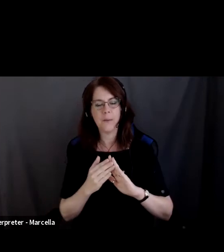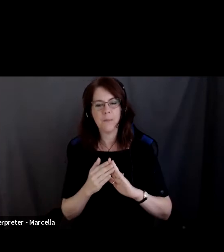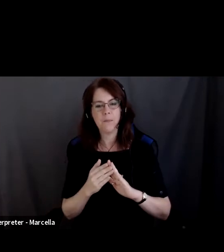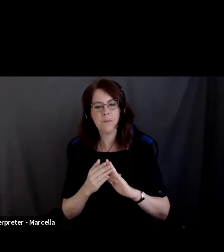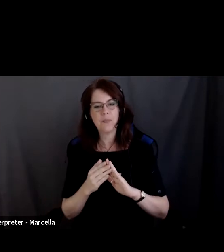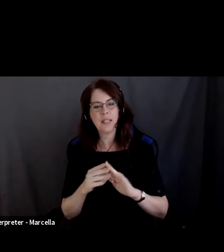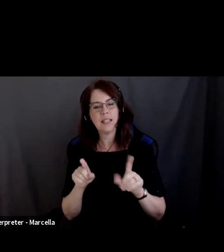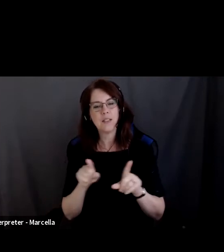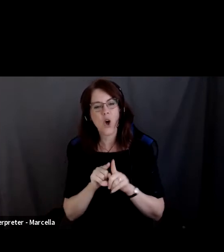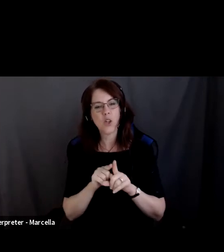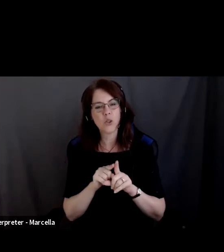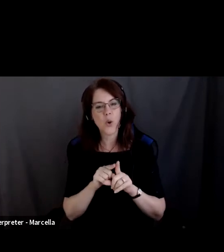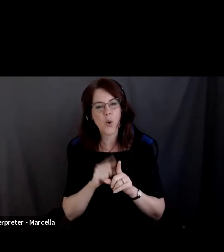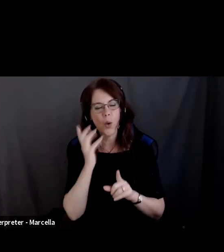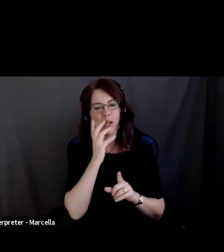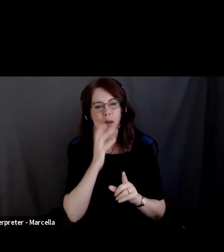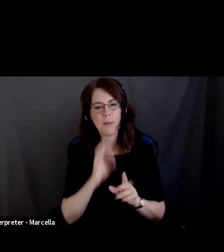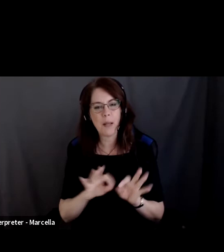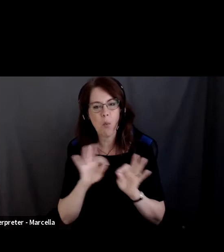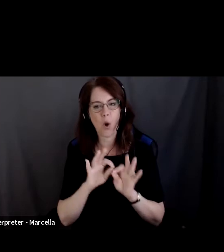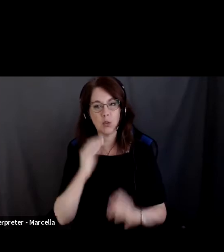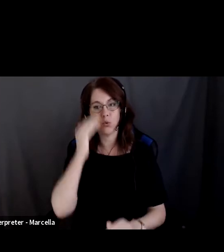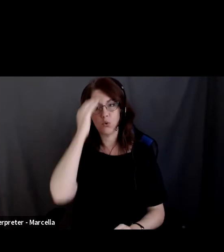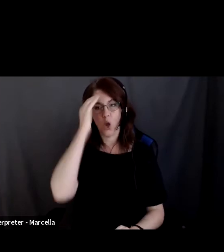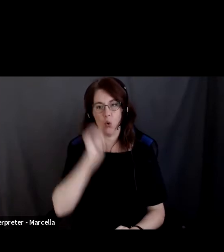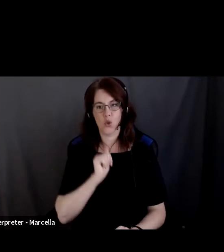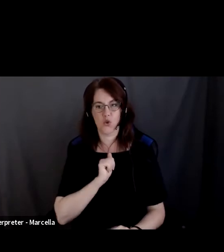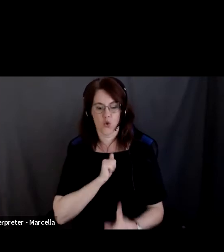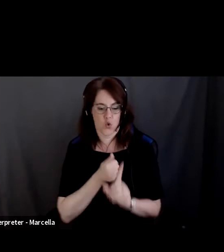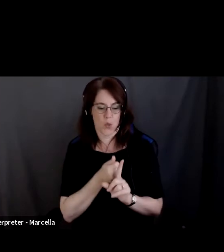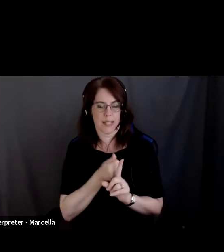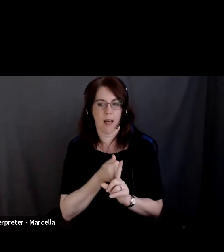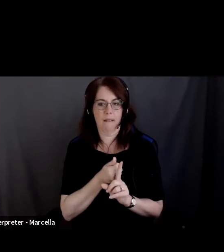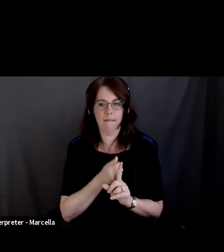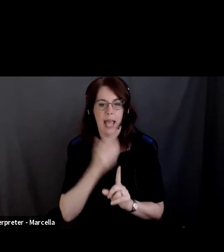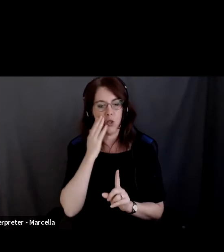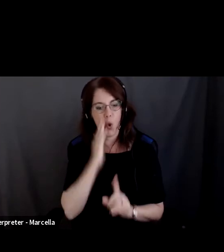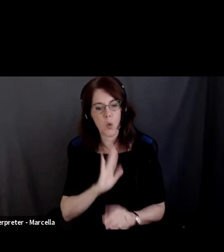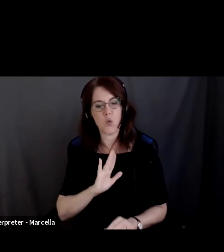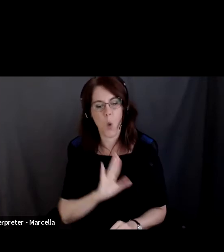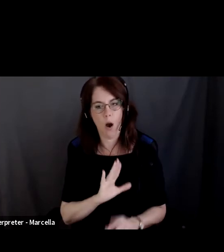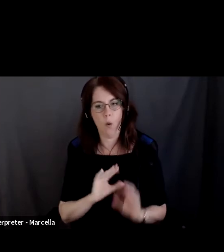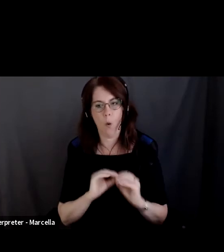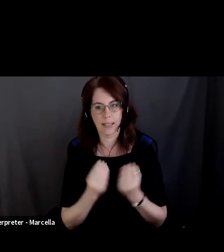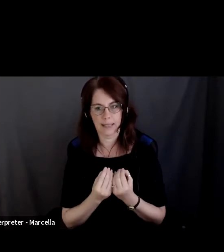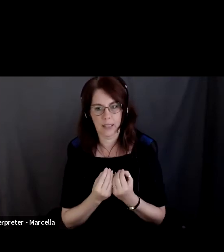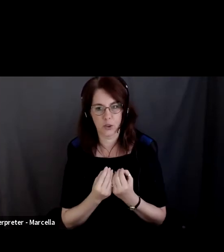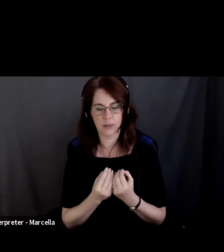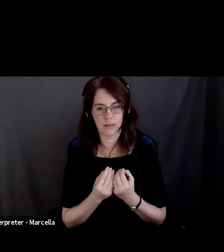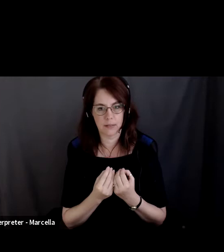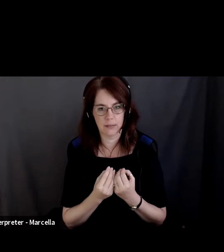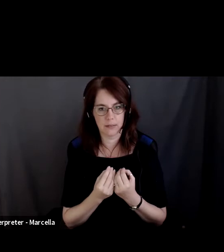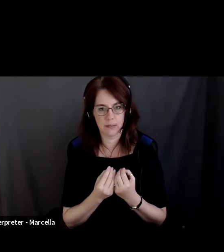it's also incredibly important to know yourself and to know your organization and think about